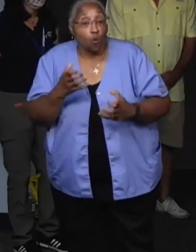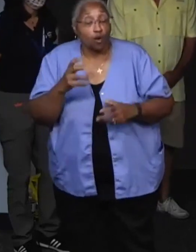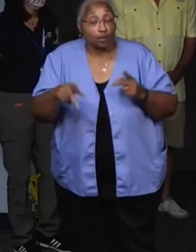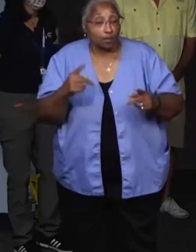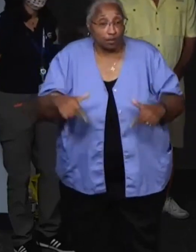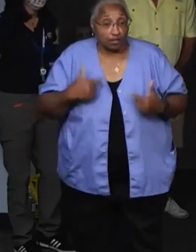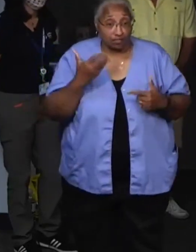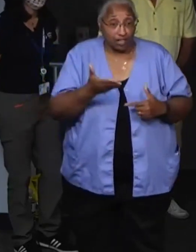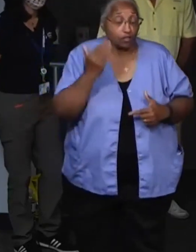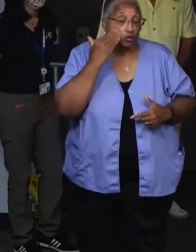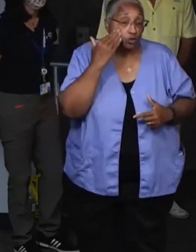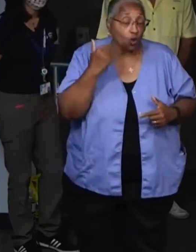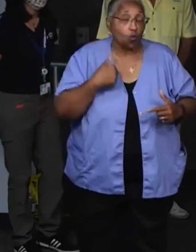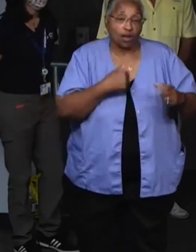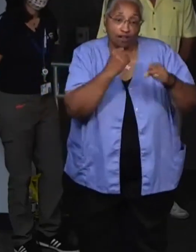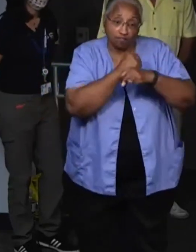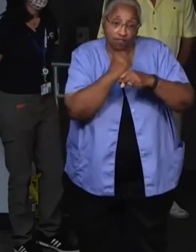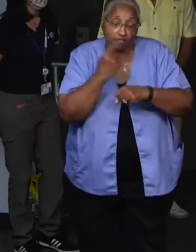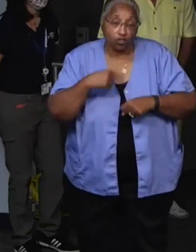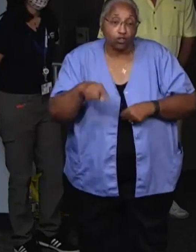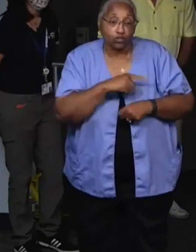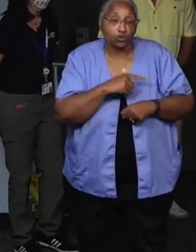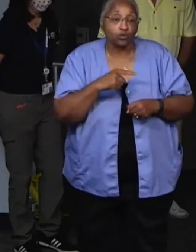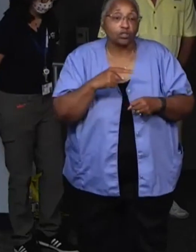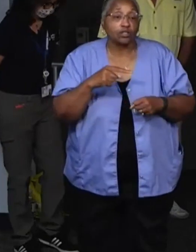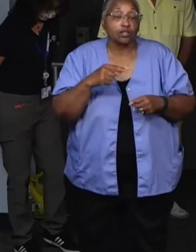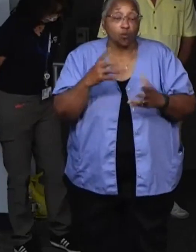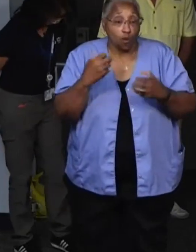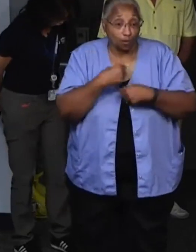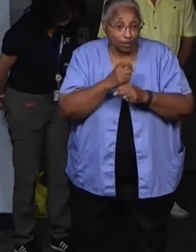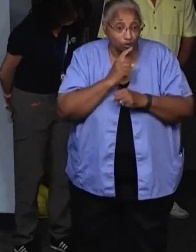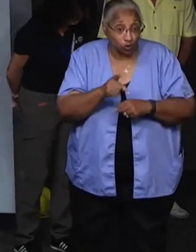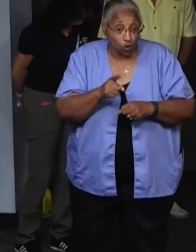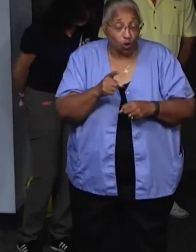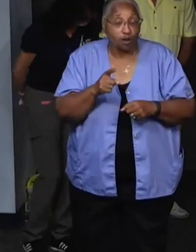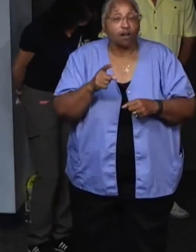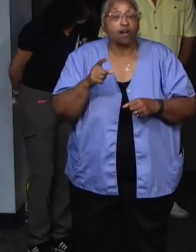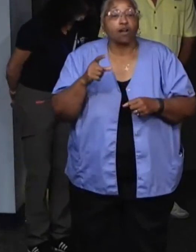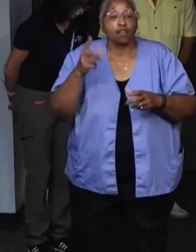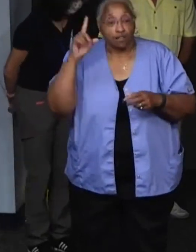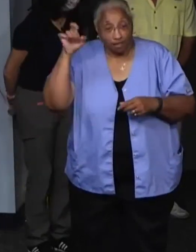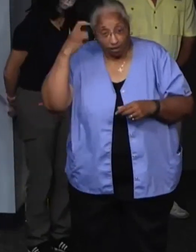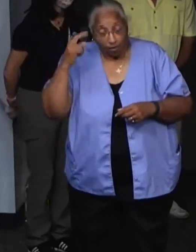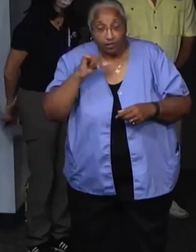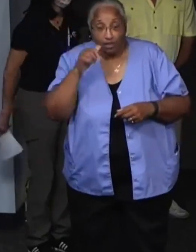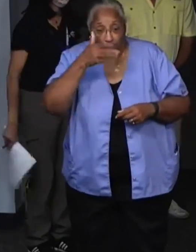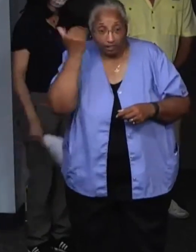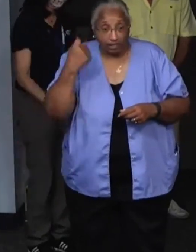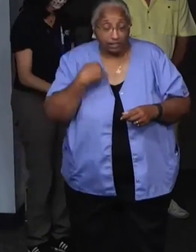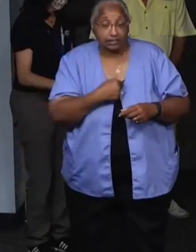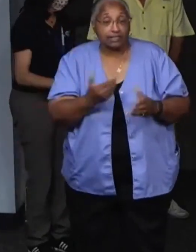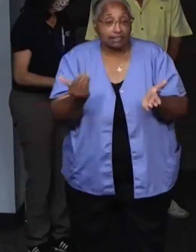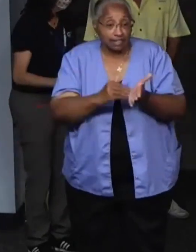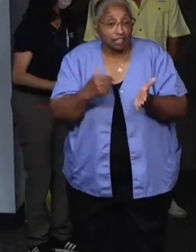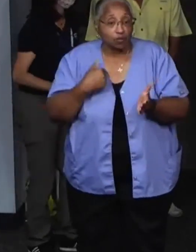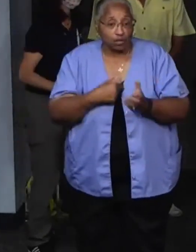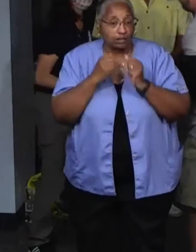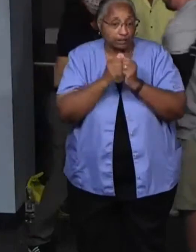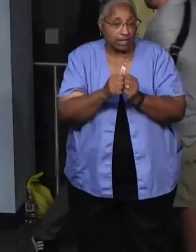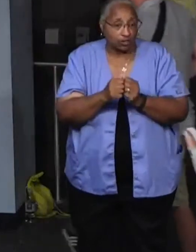do matter, that we're going to see that you don't get forgotten again, and we're going to get through this together. So thank y'all.